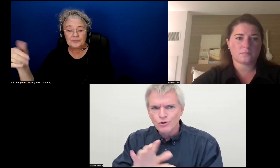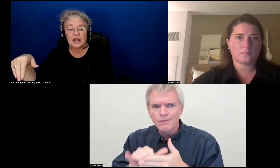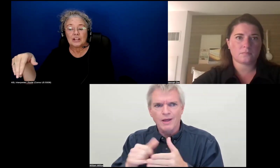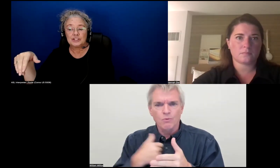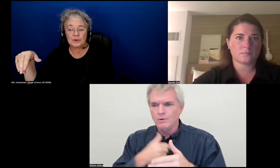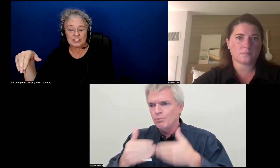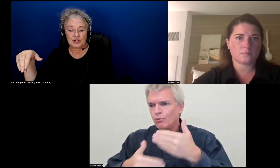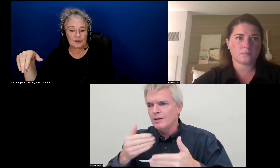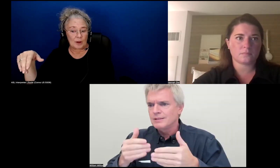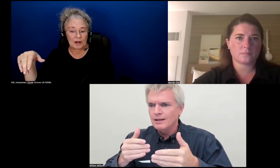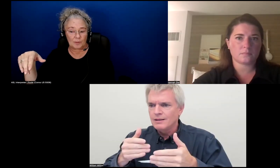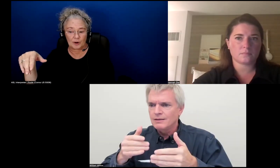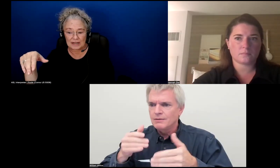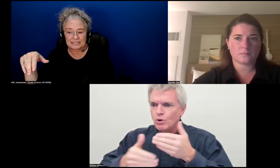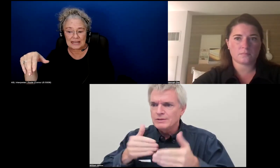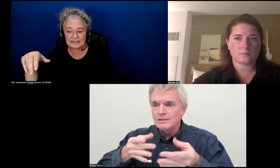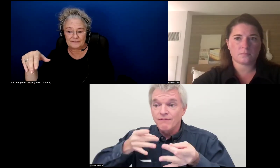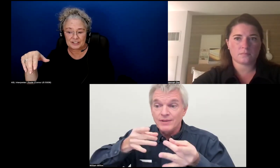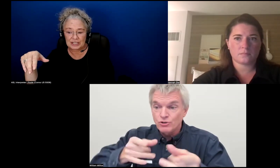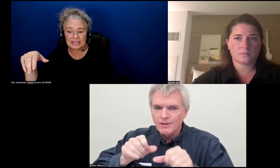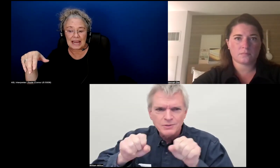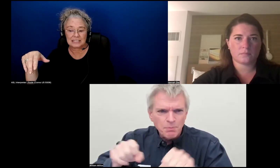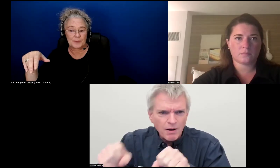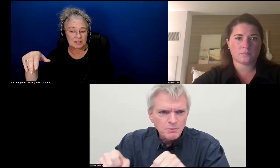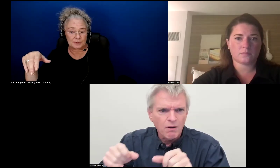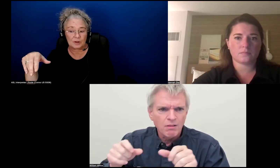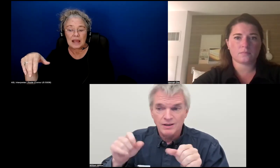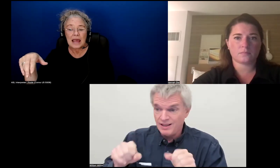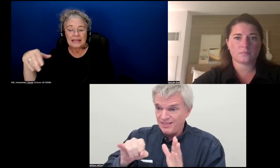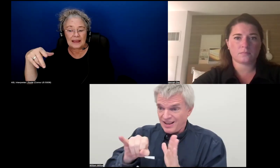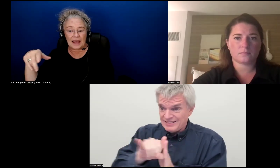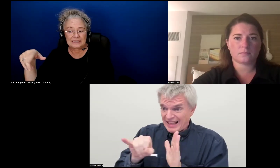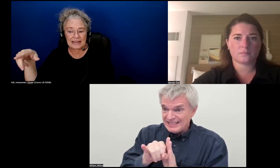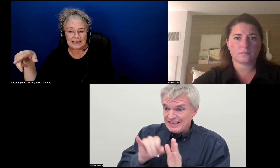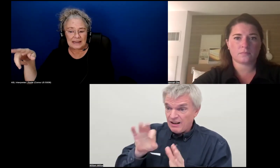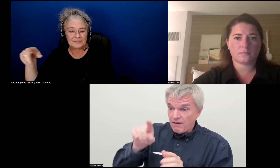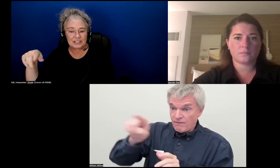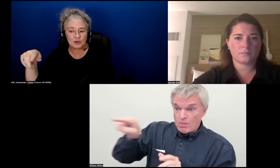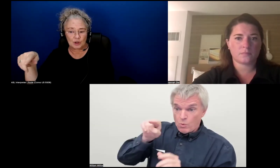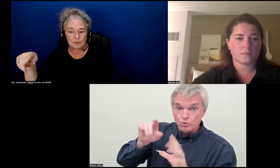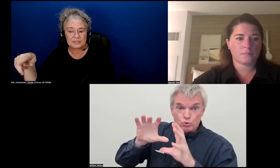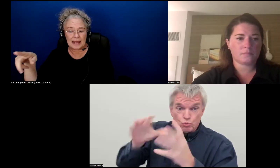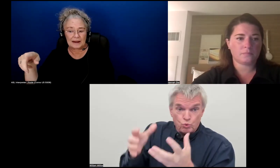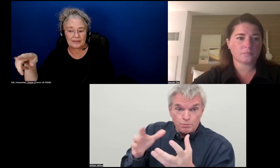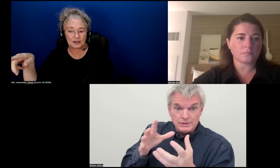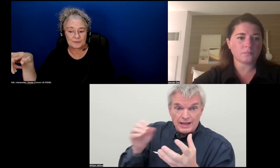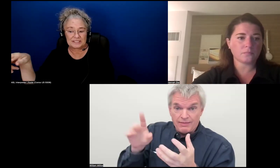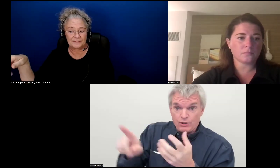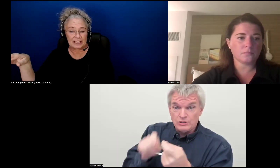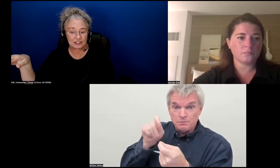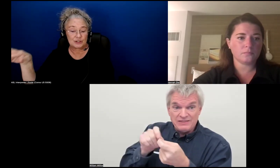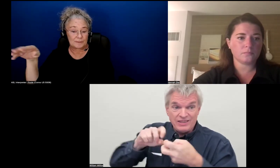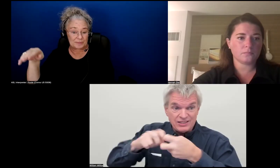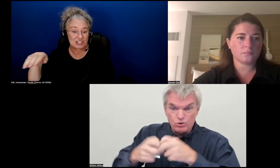board to ensure that we are progressing as efficiently as possible. Can the identity of these groups and their